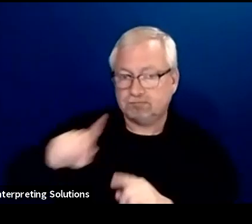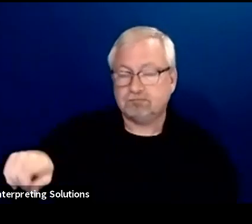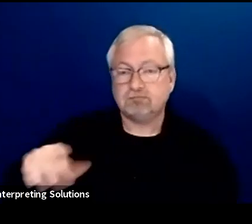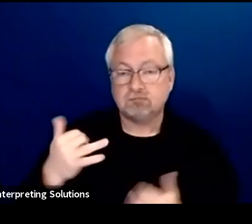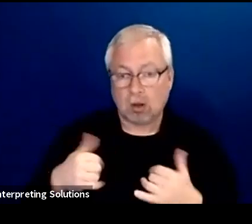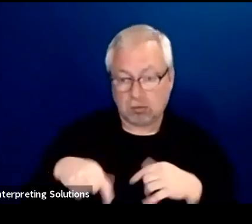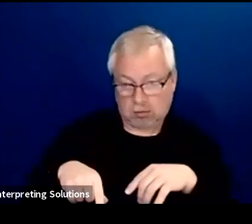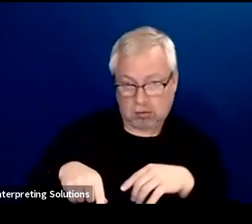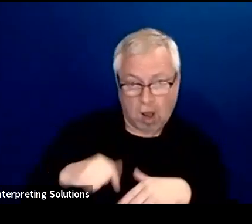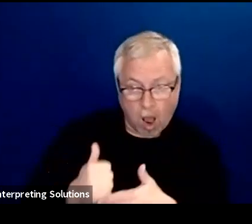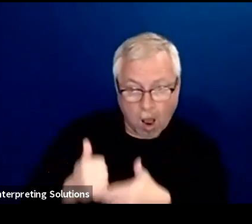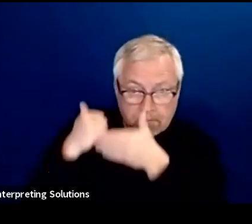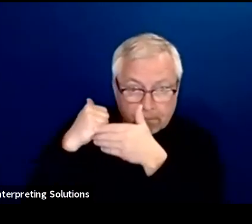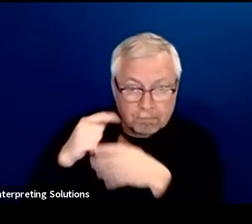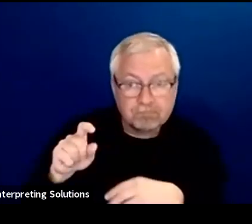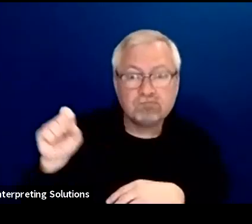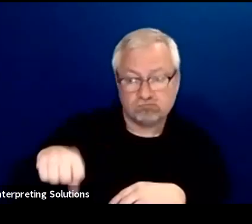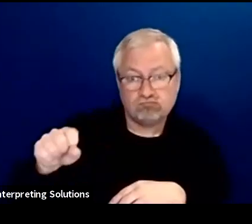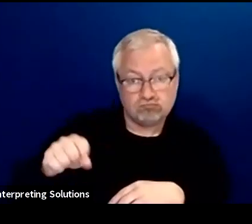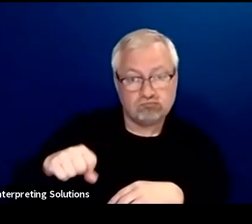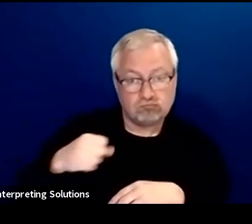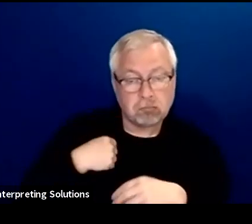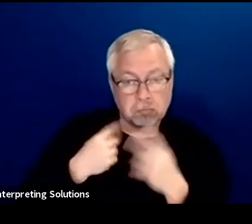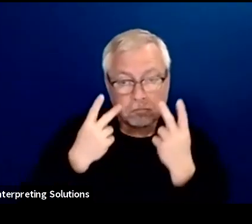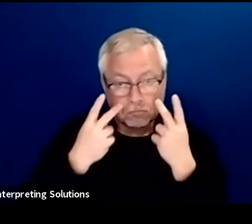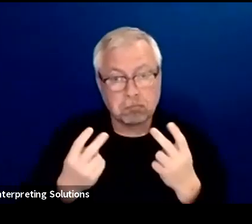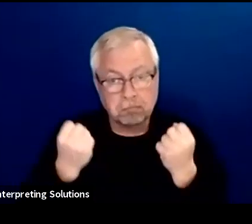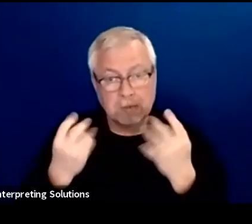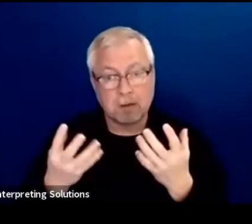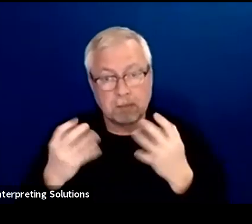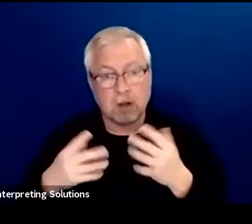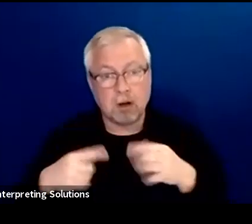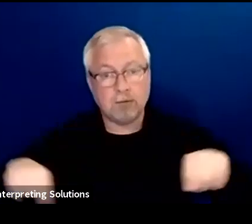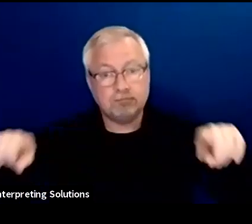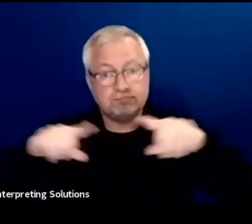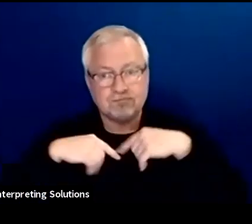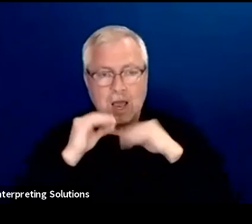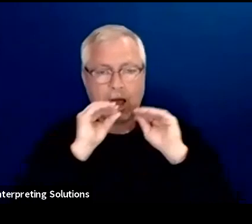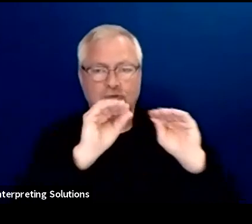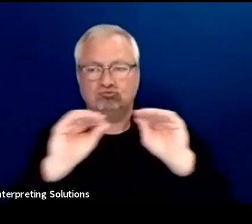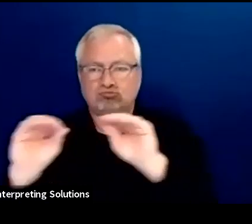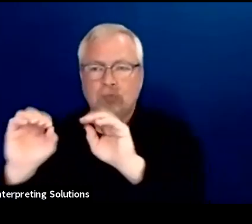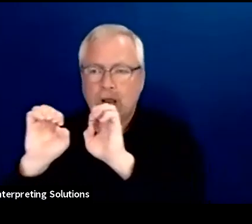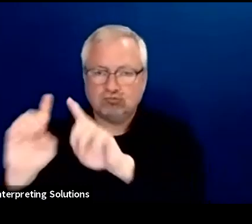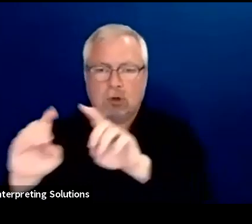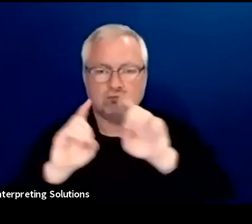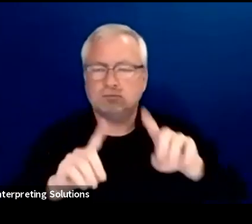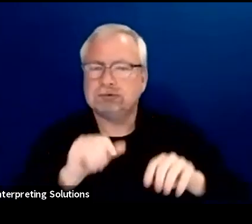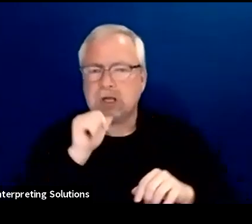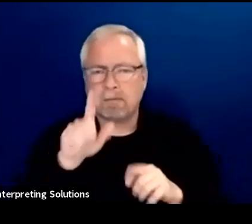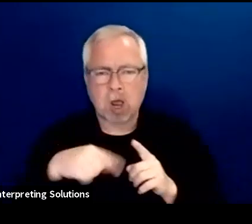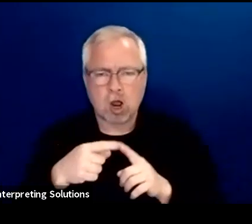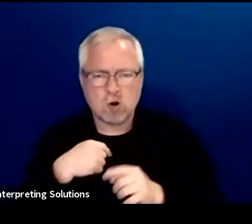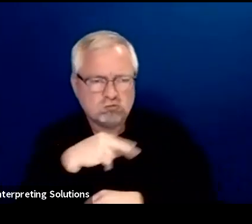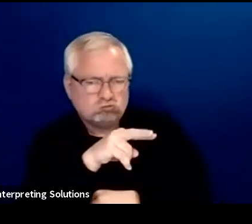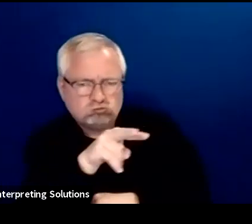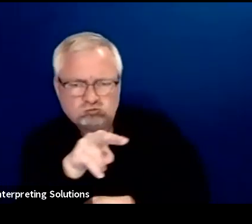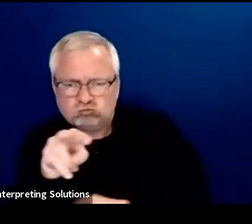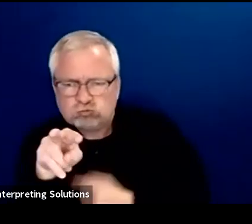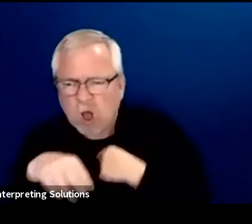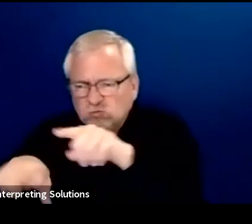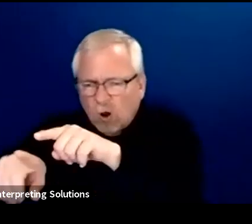I saw a big group together. And again, it's about education. It's not about, ratting out someone because of what they're doing. It's making sure it's keeping us